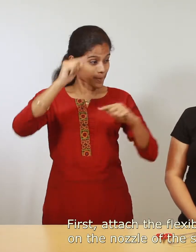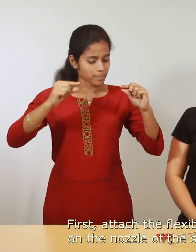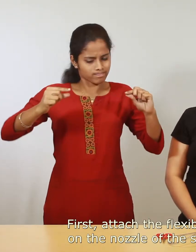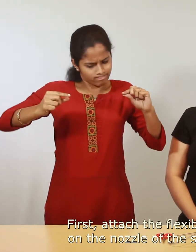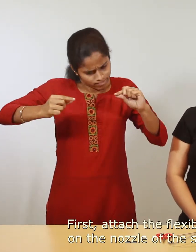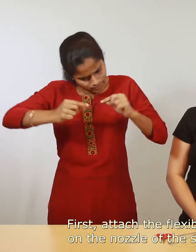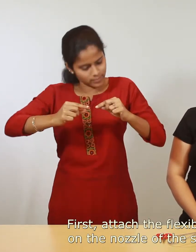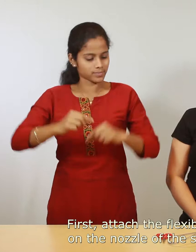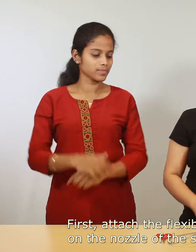nozzle of the syringe.